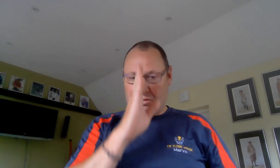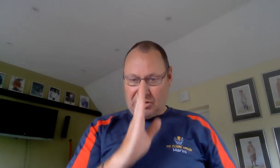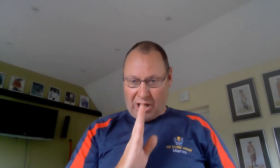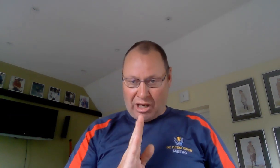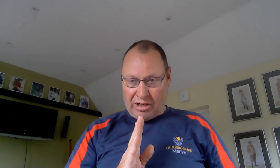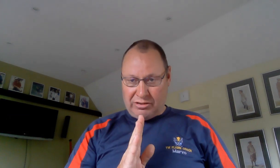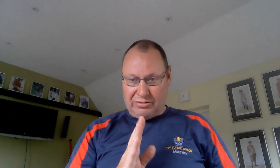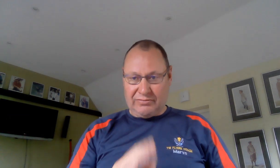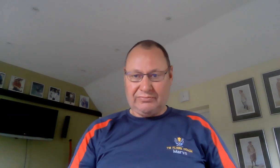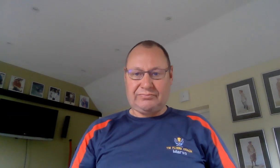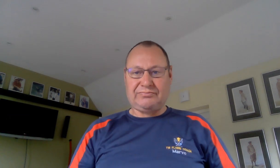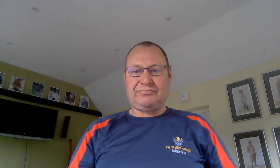Sad.